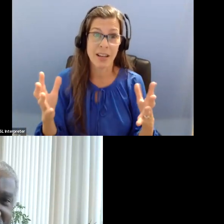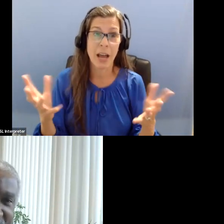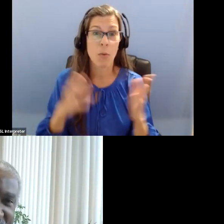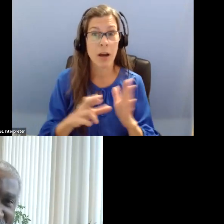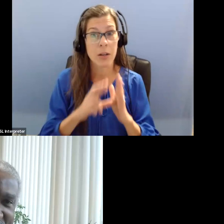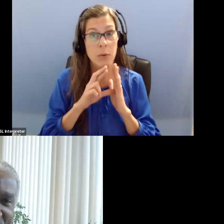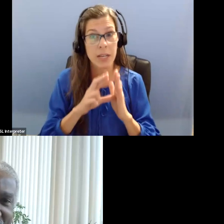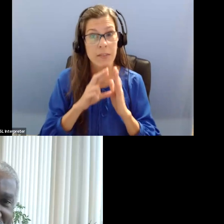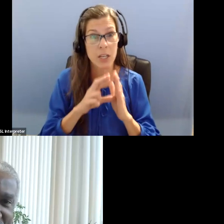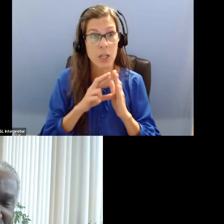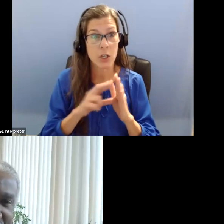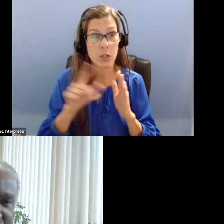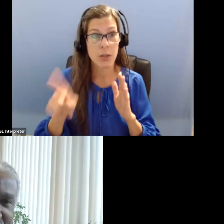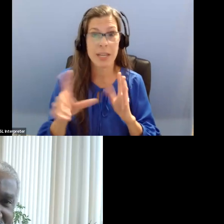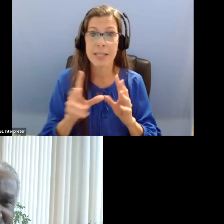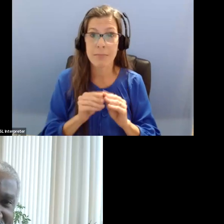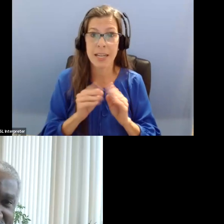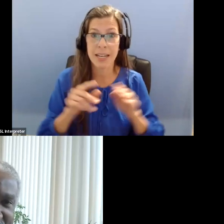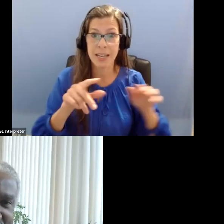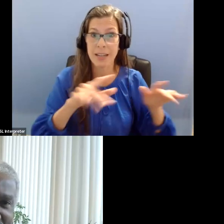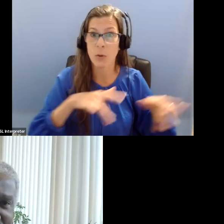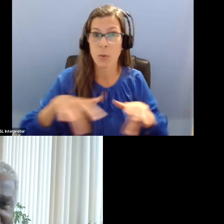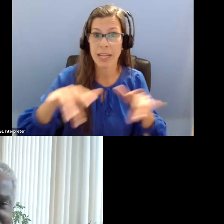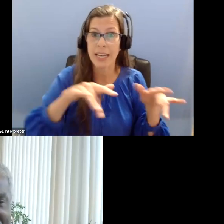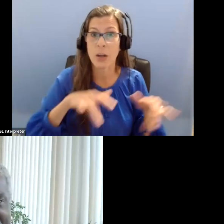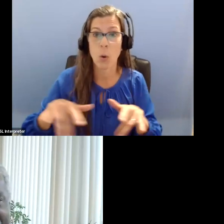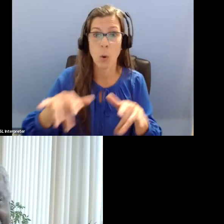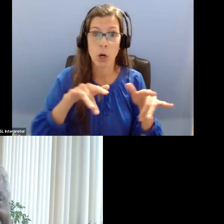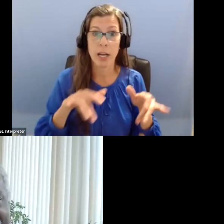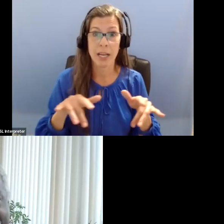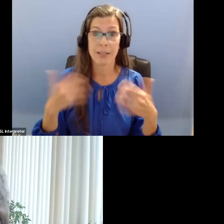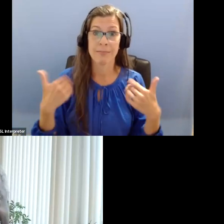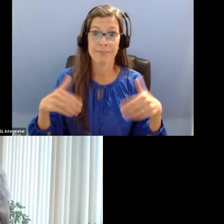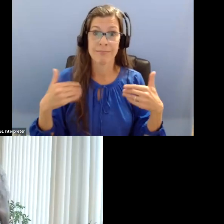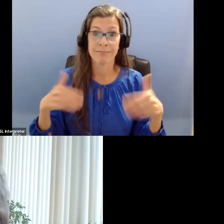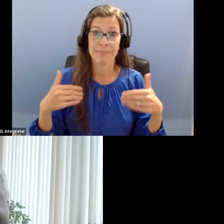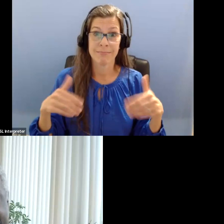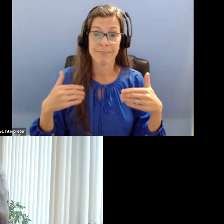review this recording a few times because I don't think I could ever do that justice there.